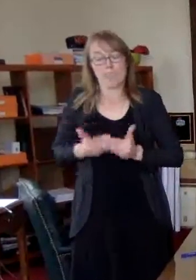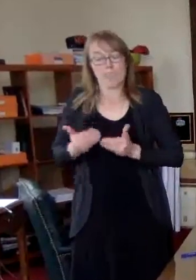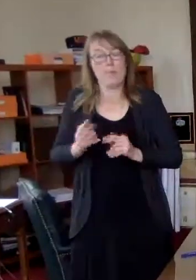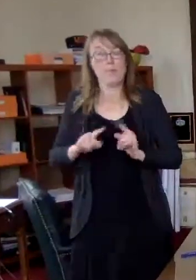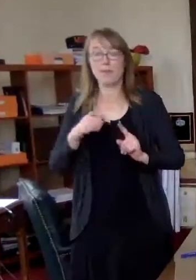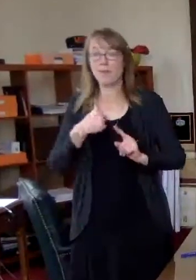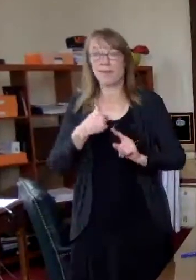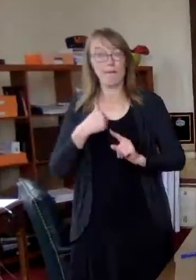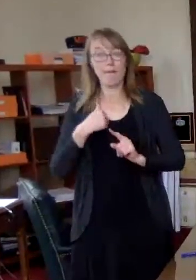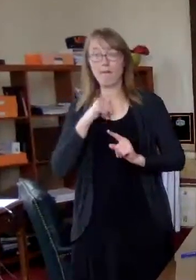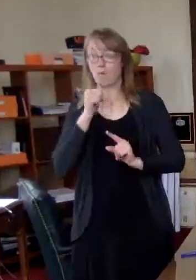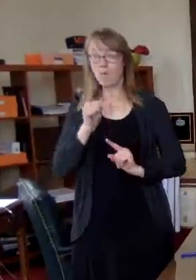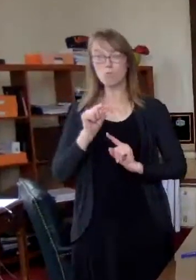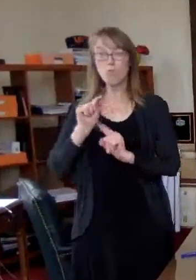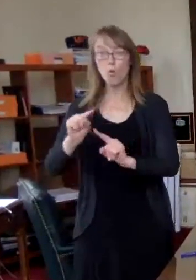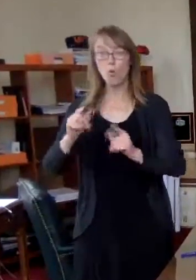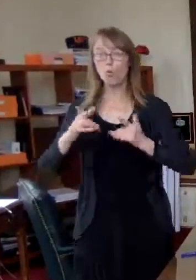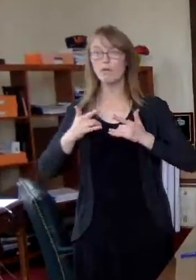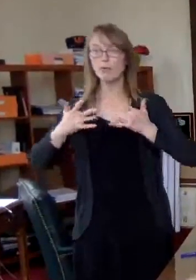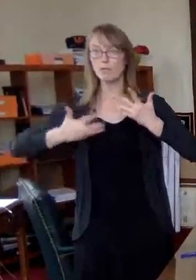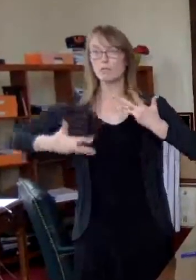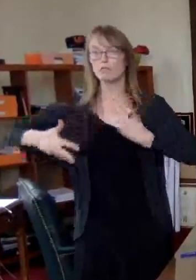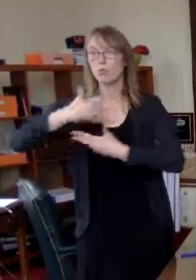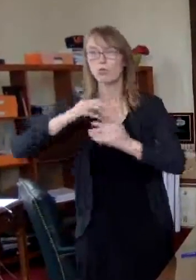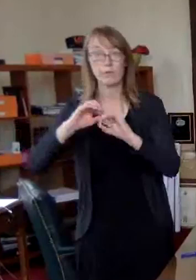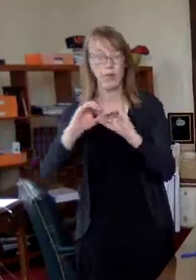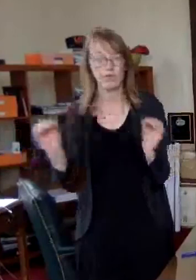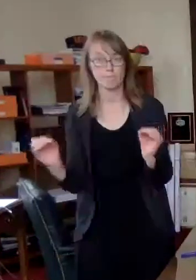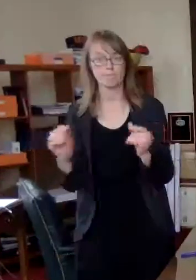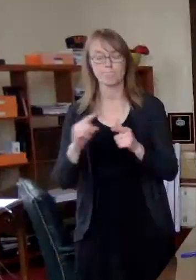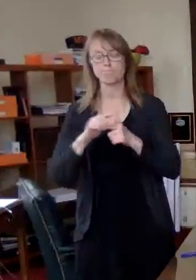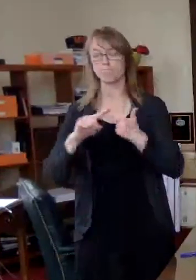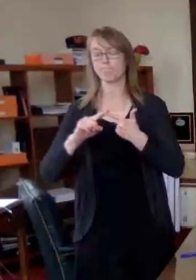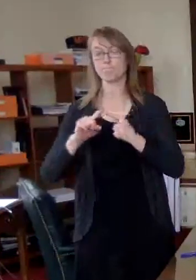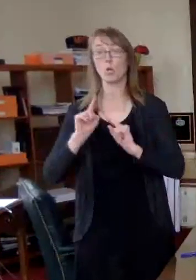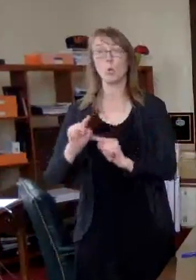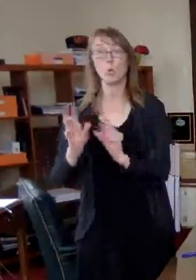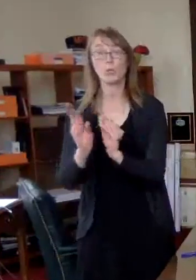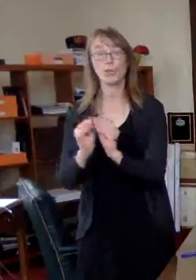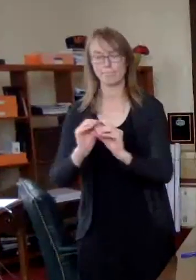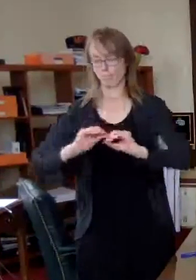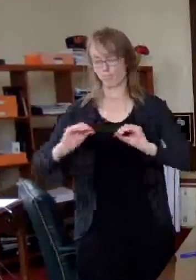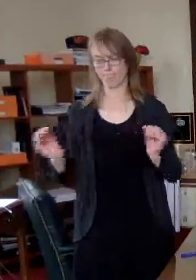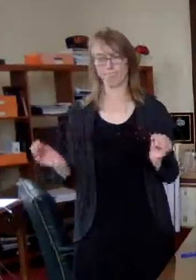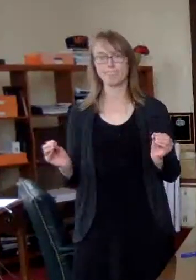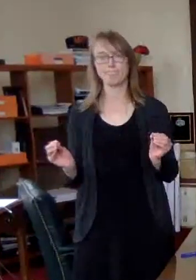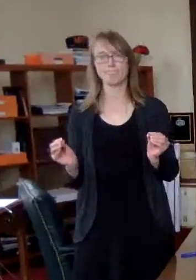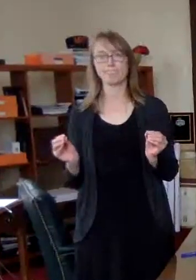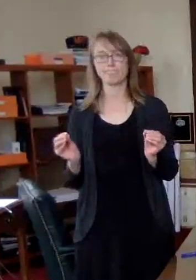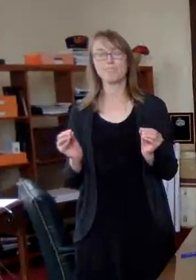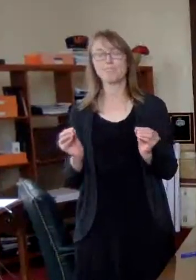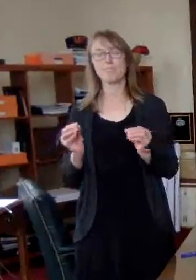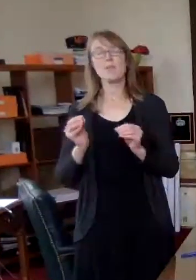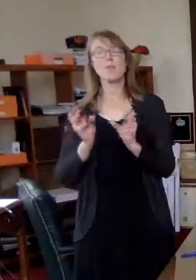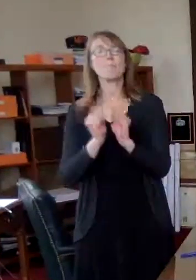public events. You don't see me going to any meetings or doing anything like that. We have meetings on,